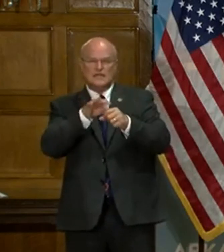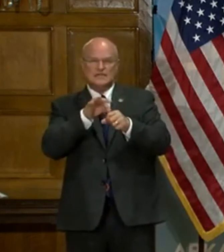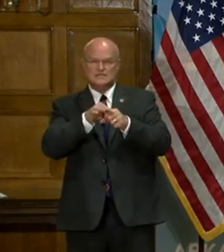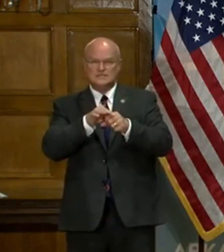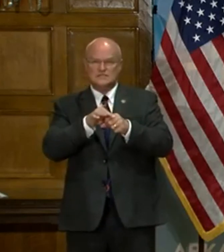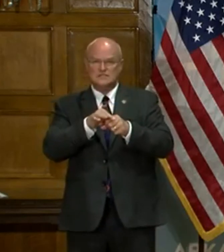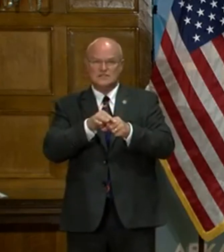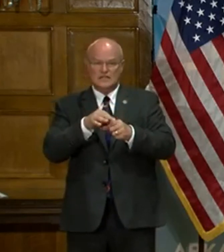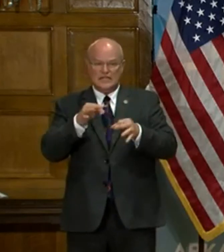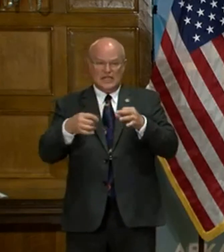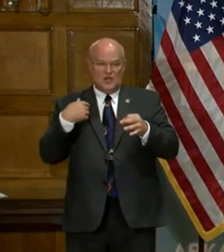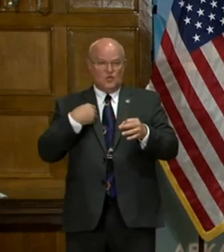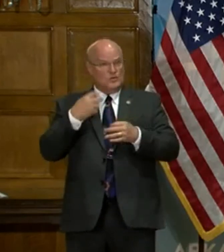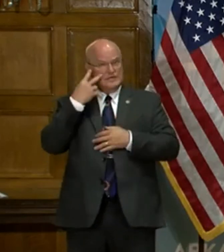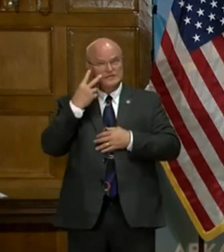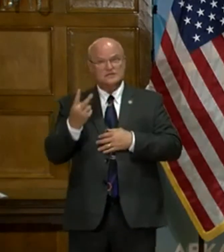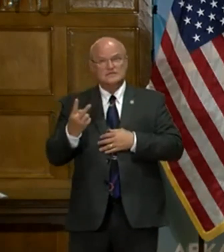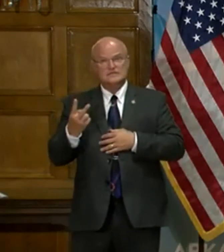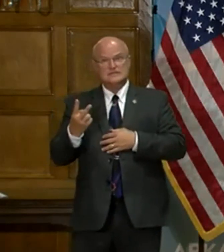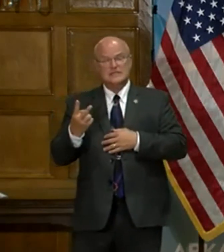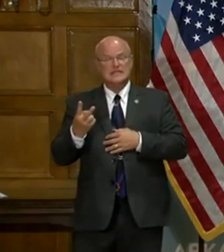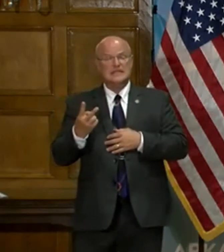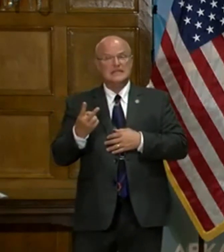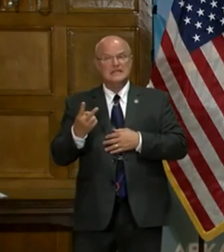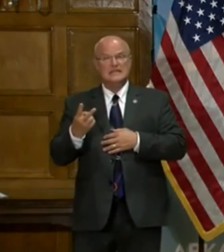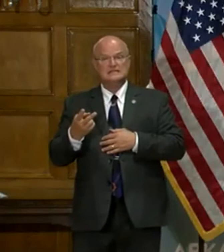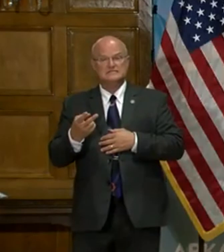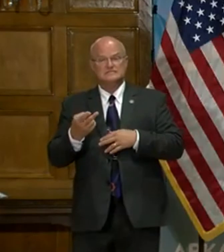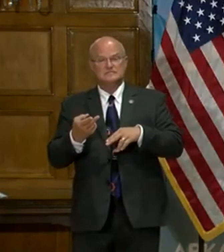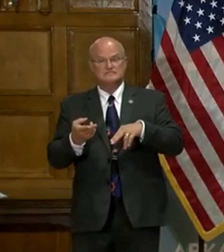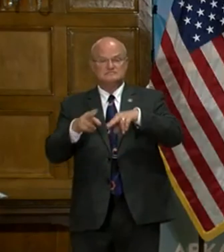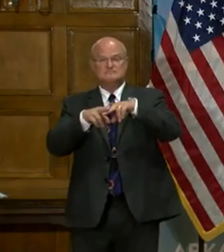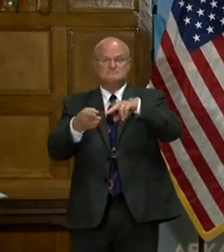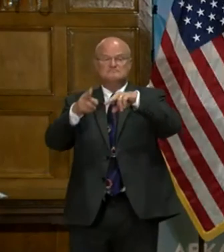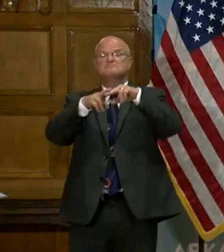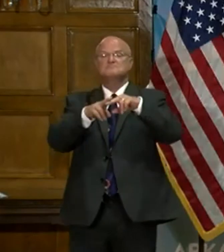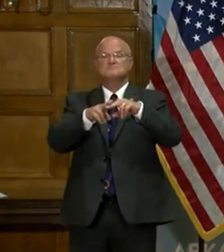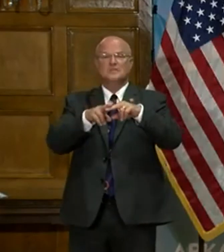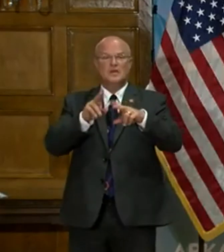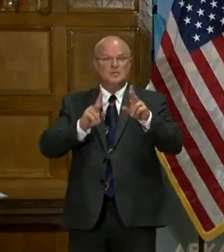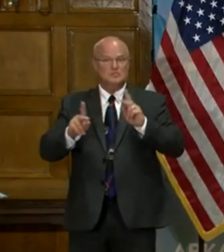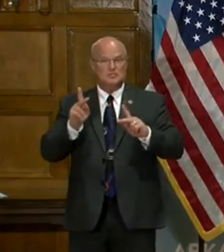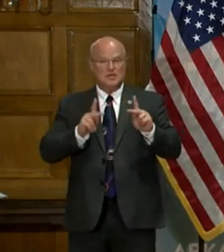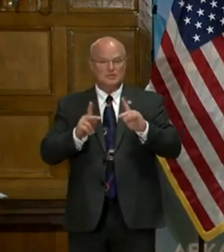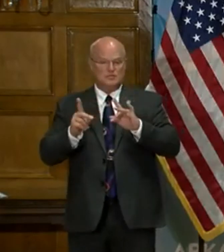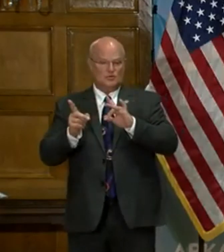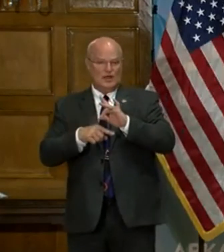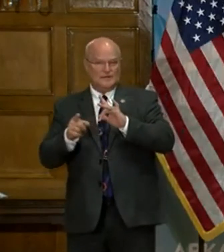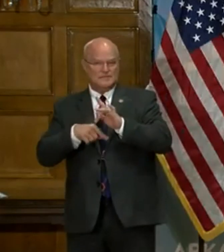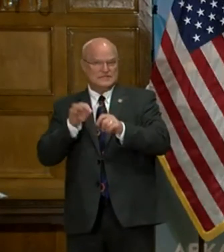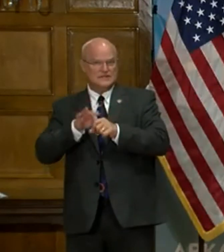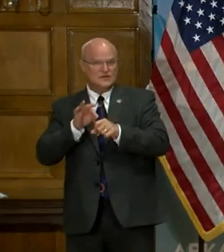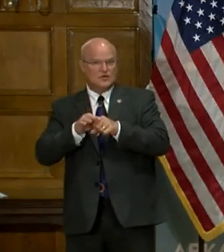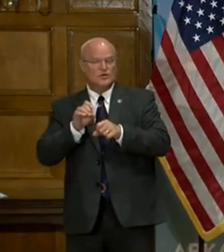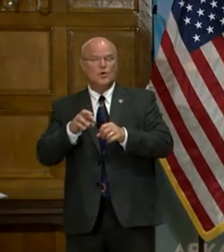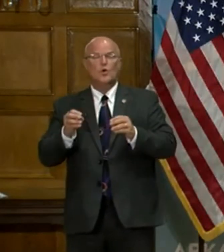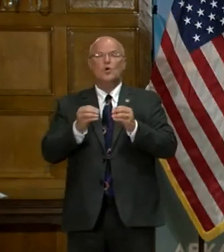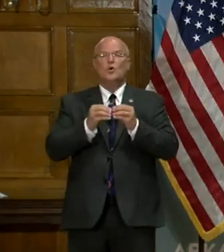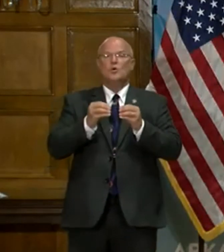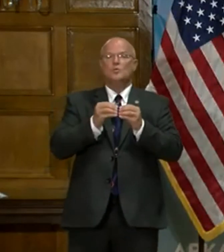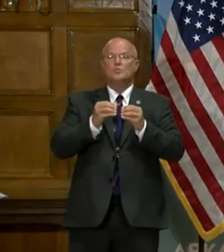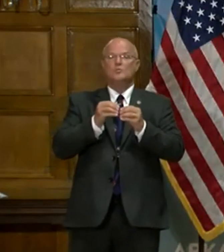to, whether we're going to see a significantly number more absentee, which I would expect, or whether they're going to be